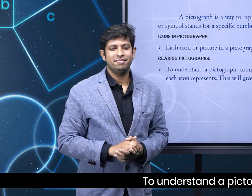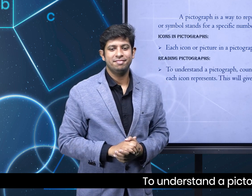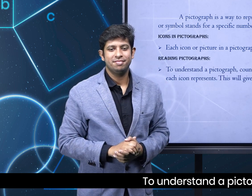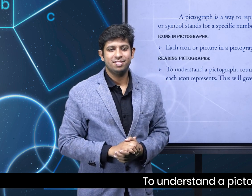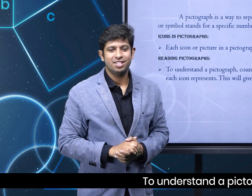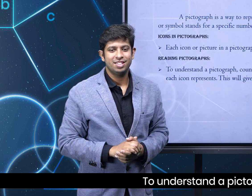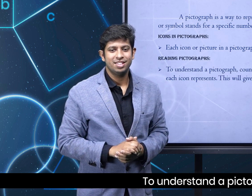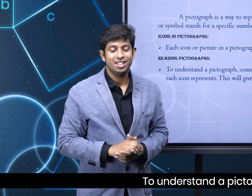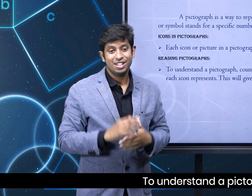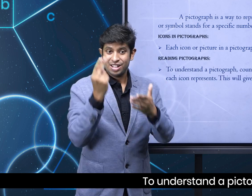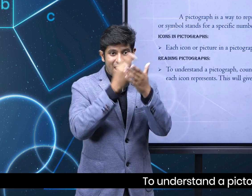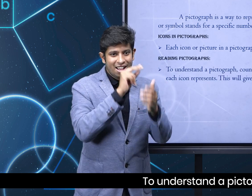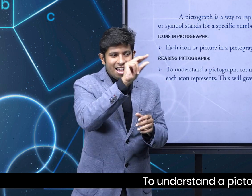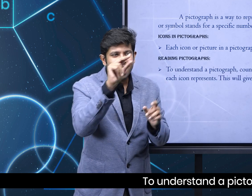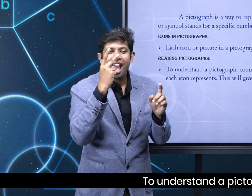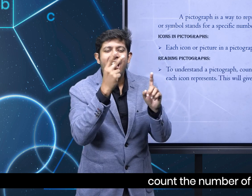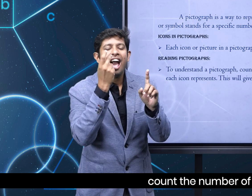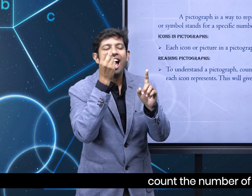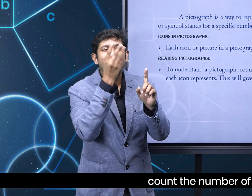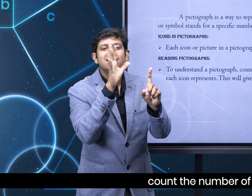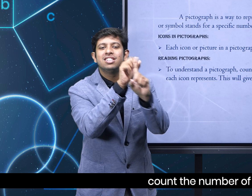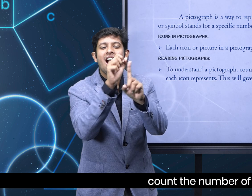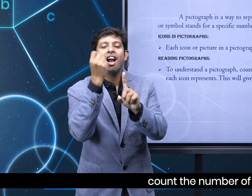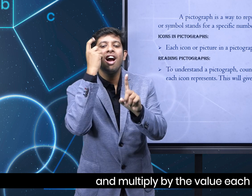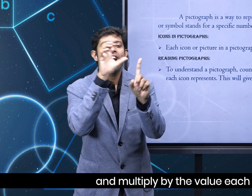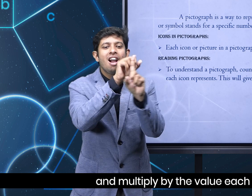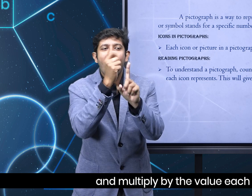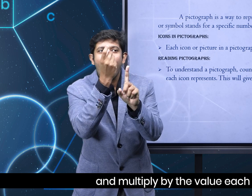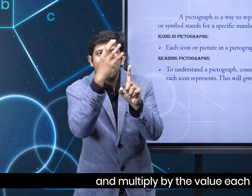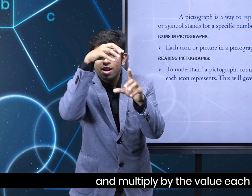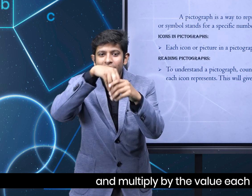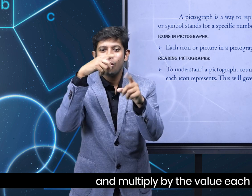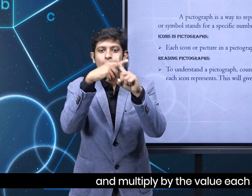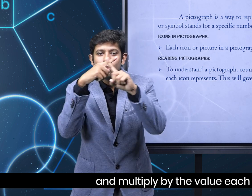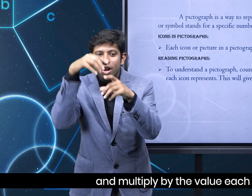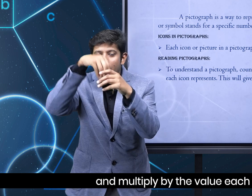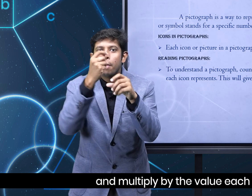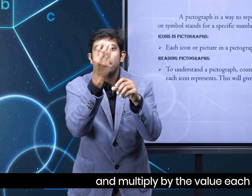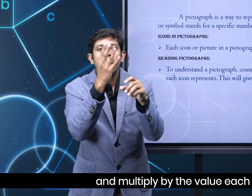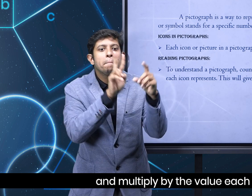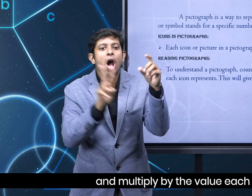To understand a pictograph, count the number of icons and multiply by the value each icon represents.